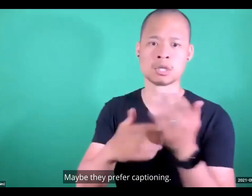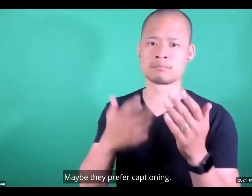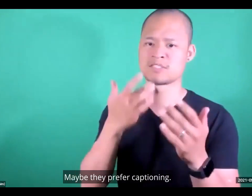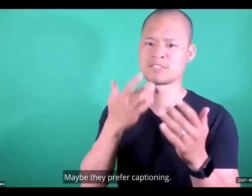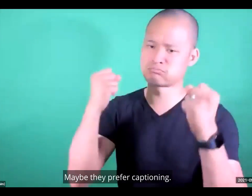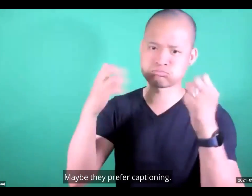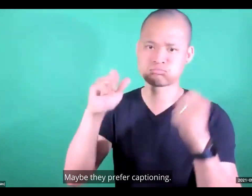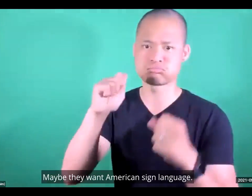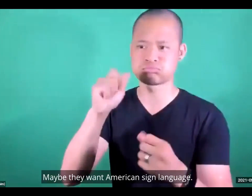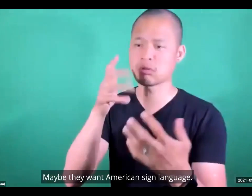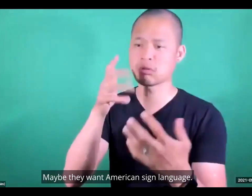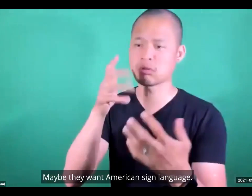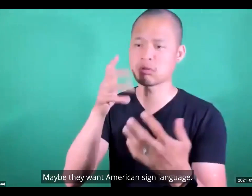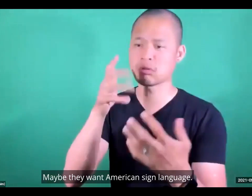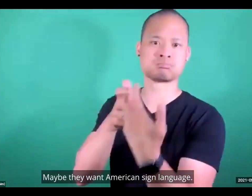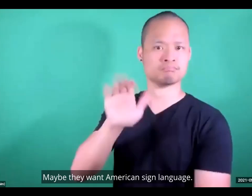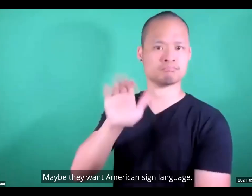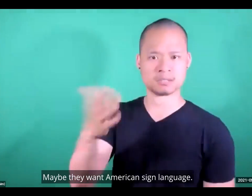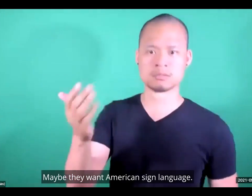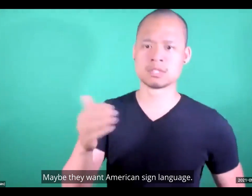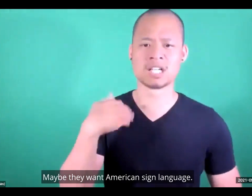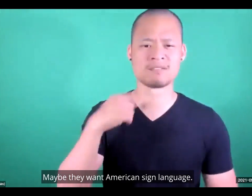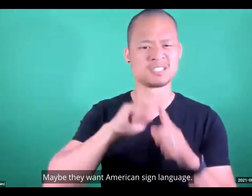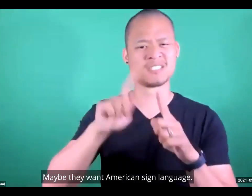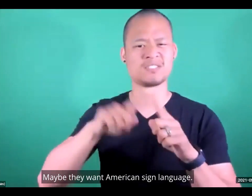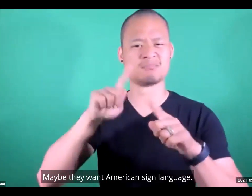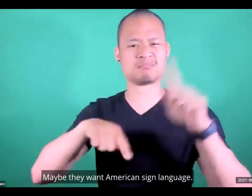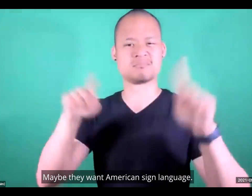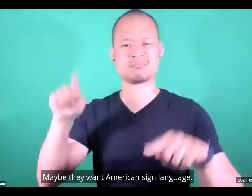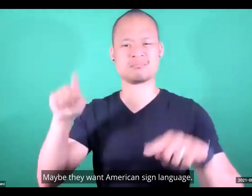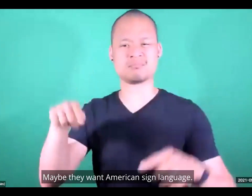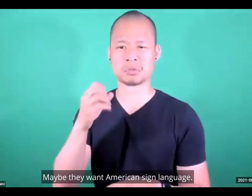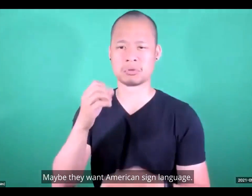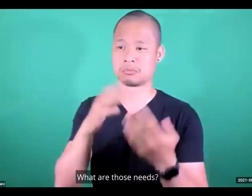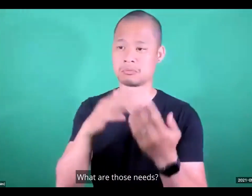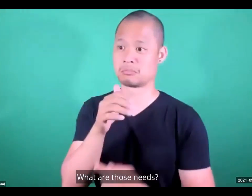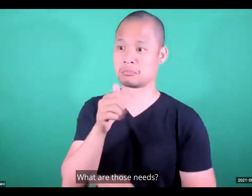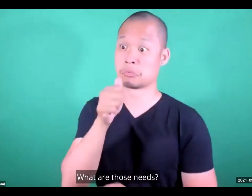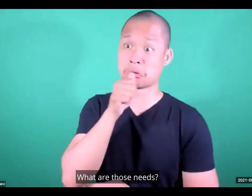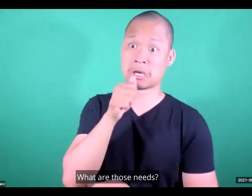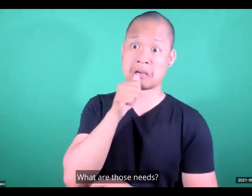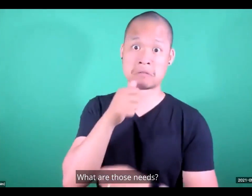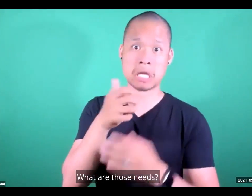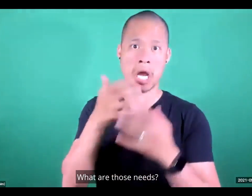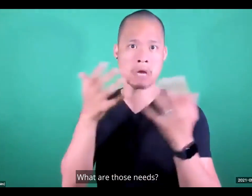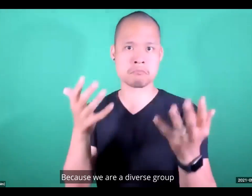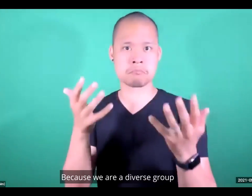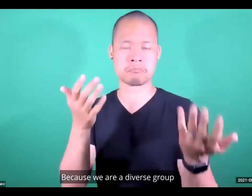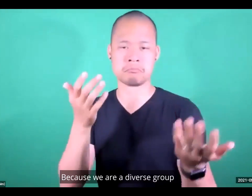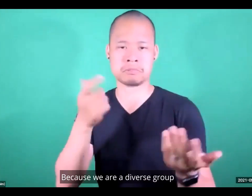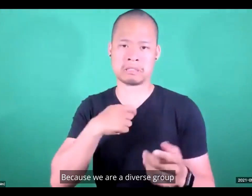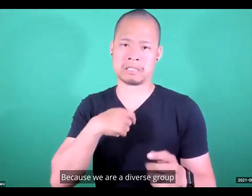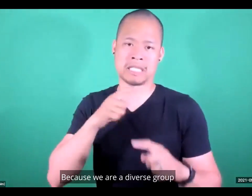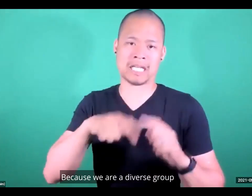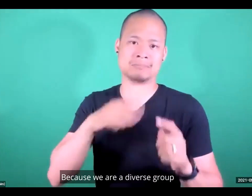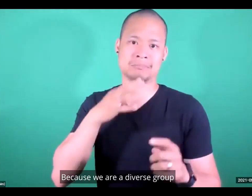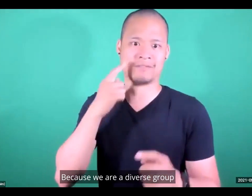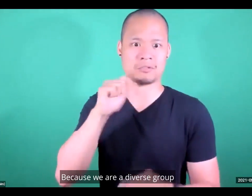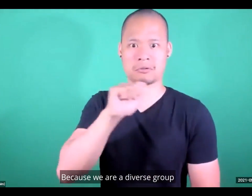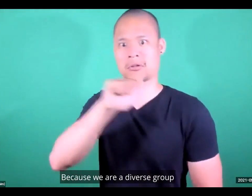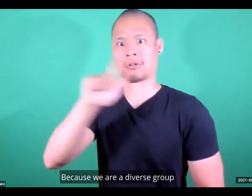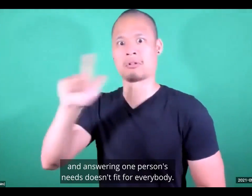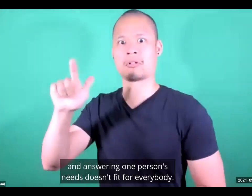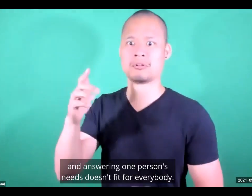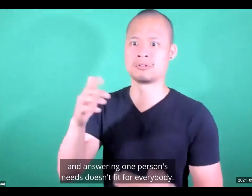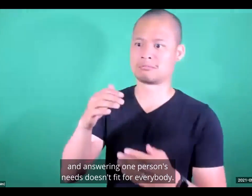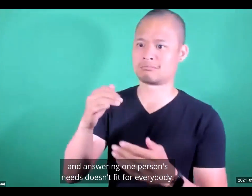Maybe they prefer captioning. Maybe they want American Sign Language. What are those needs? Because we are a diverse